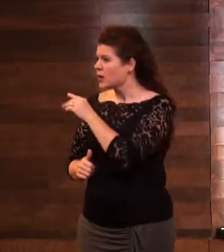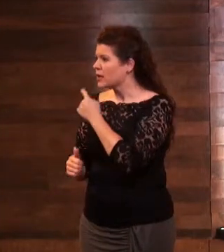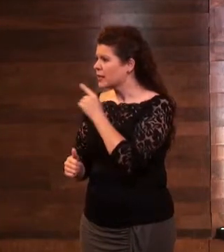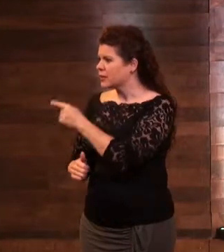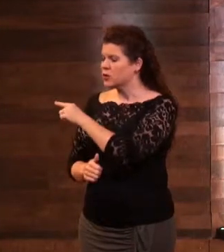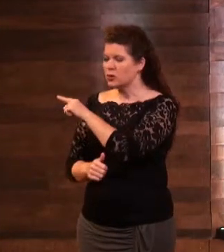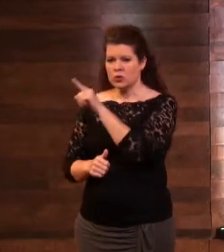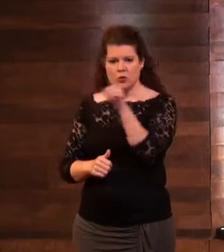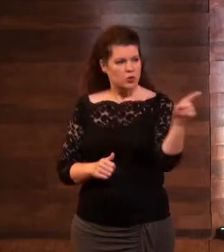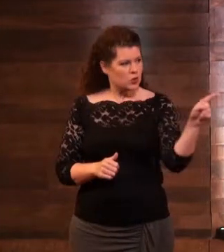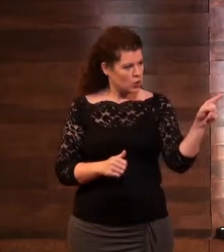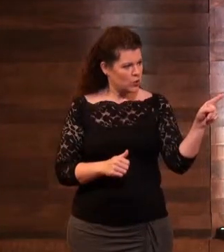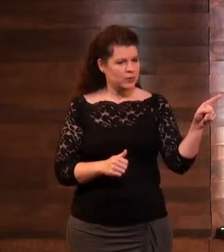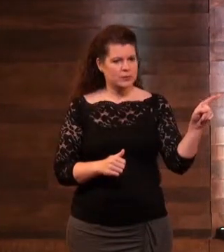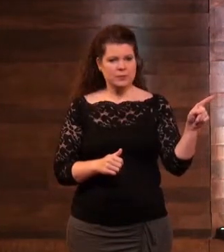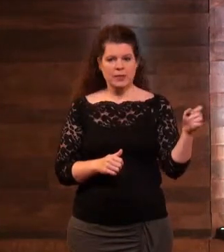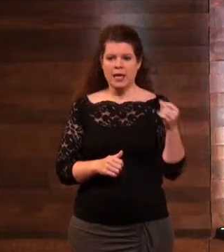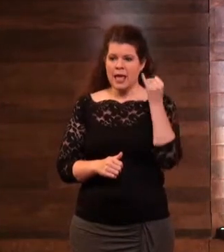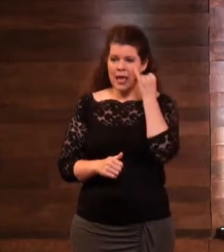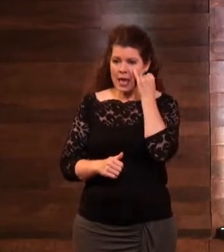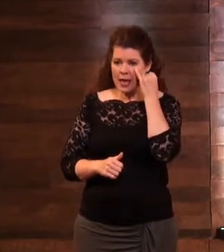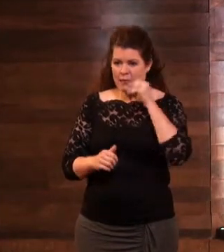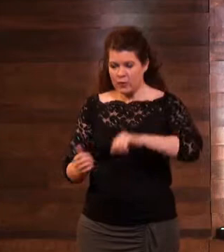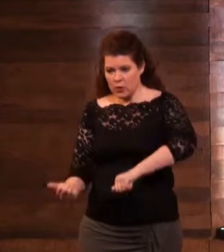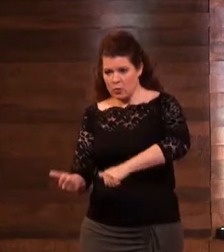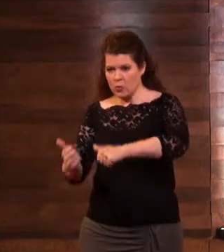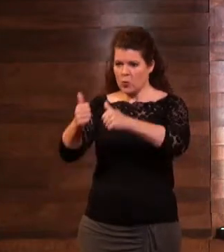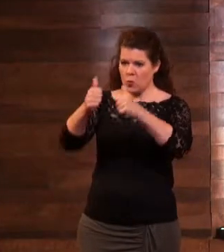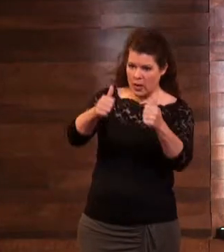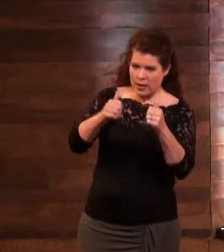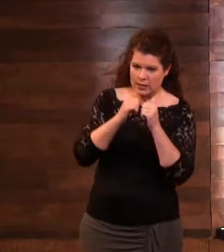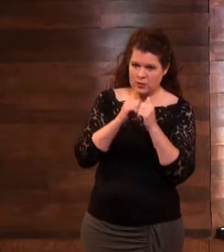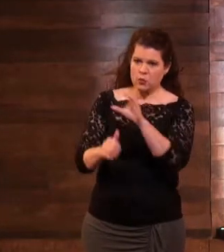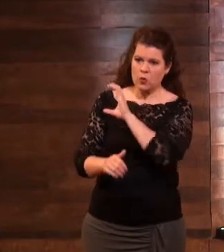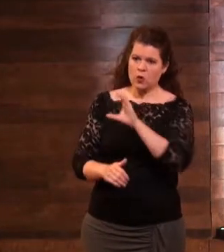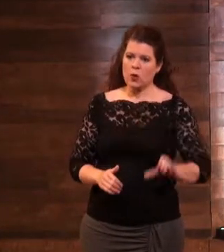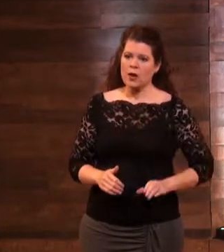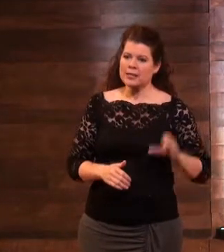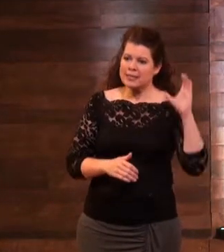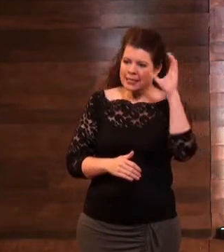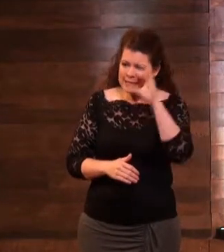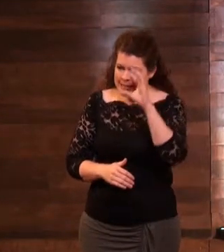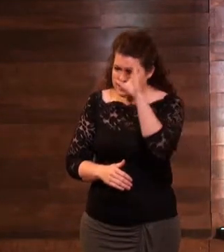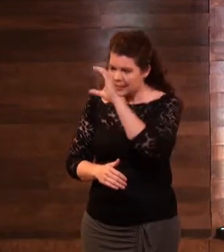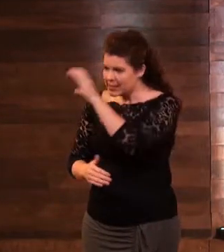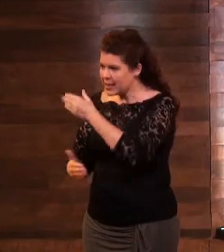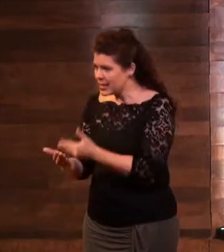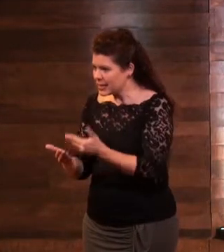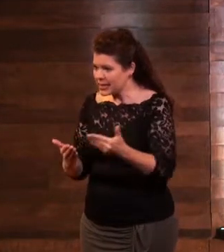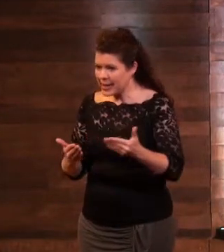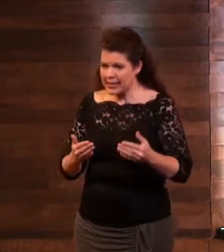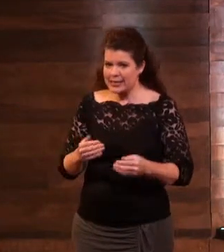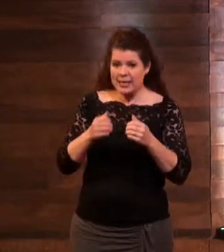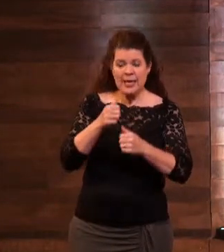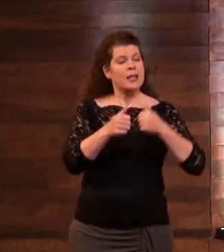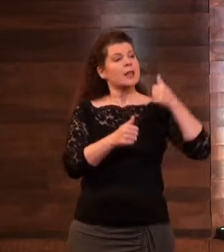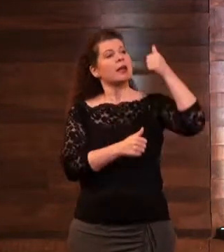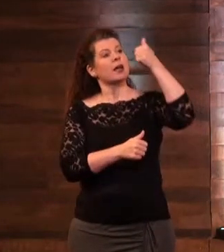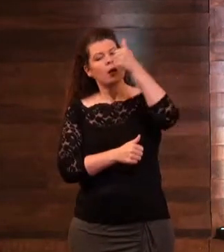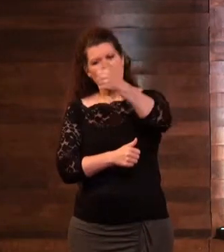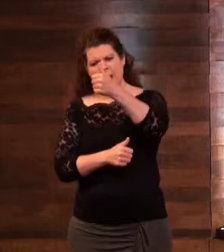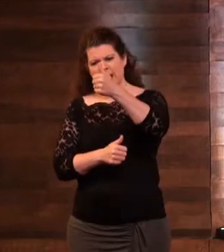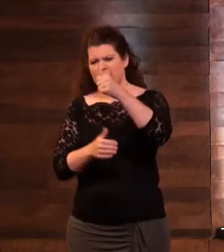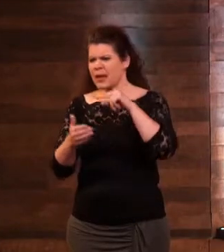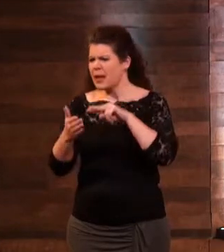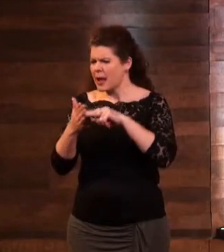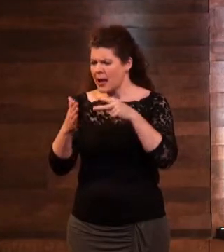what? Seek the things that are above. What does that mean? It means pursue godly things,